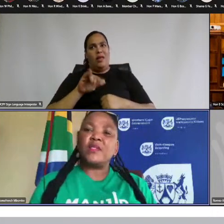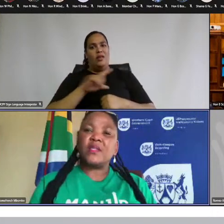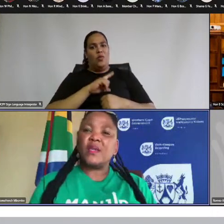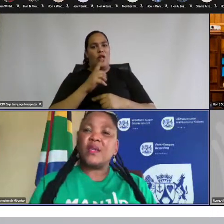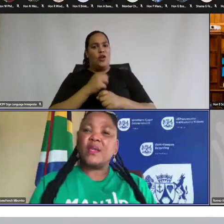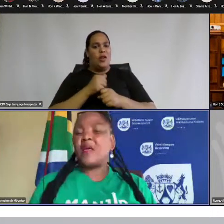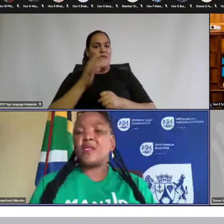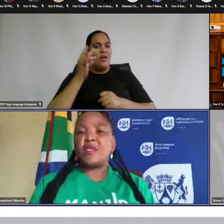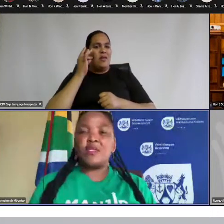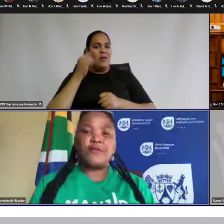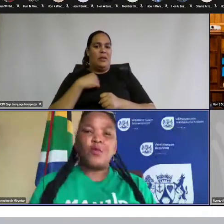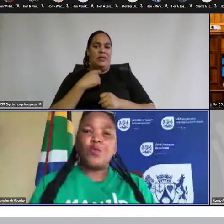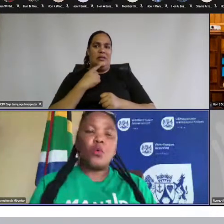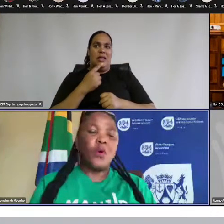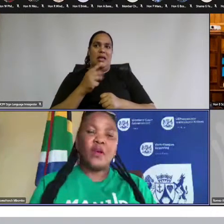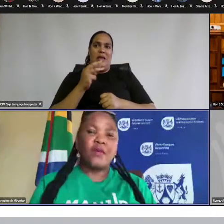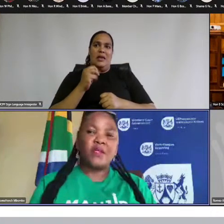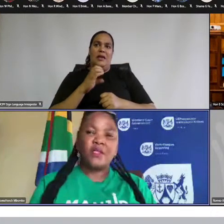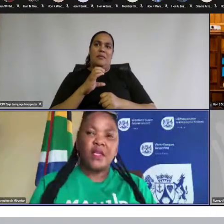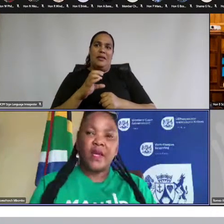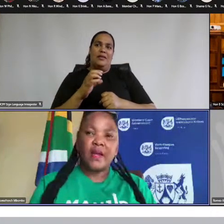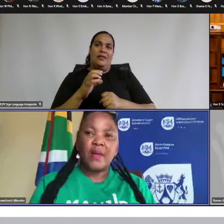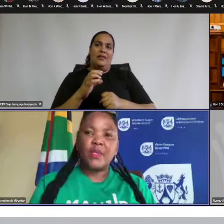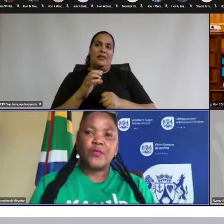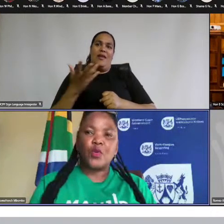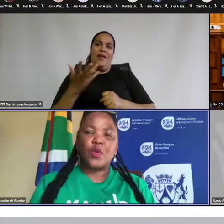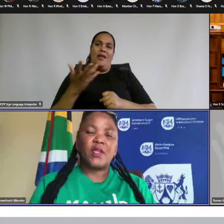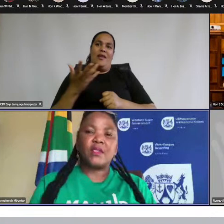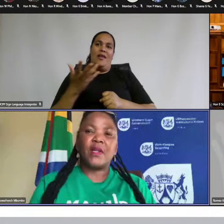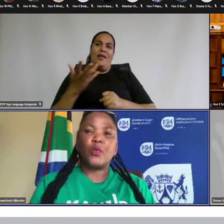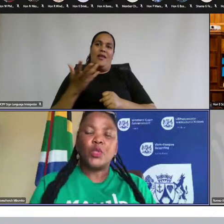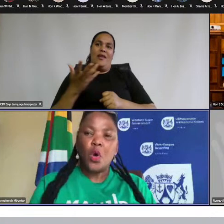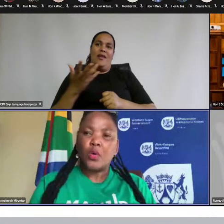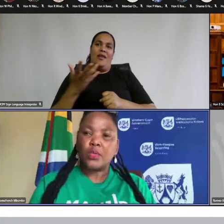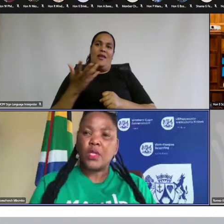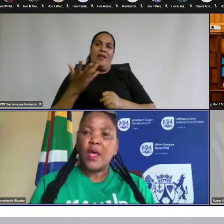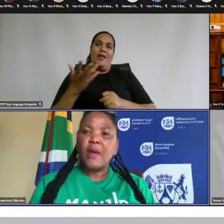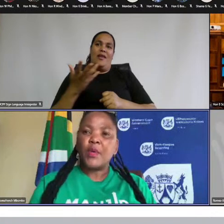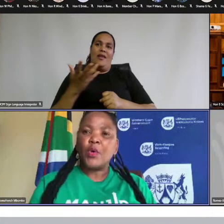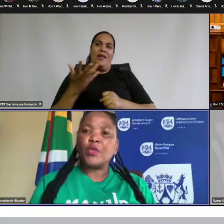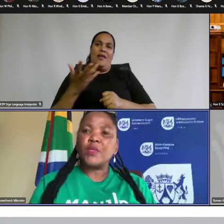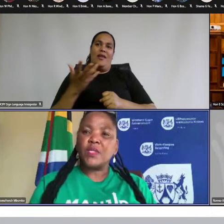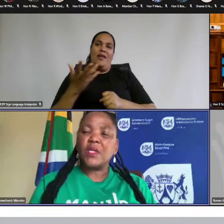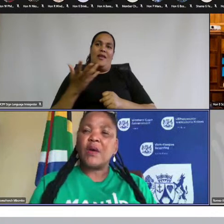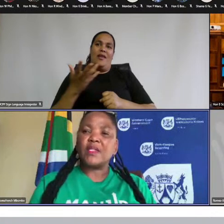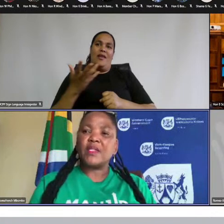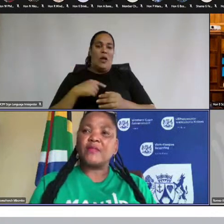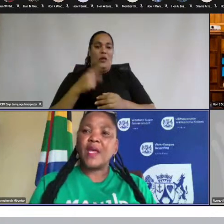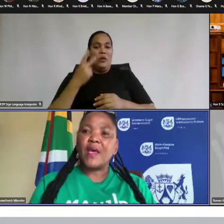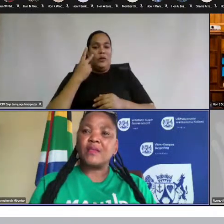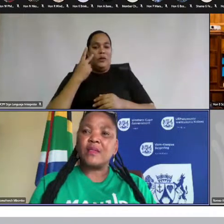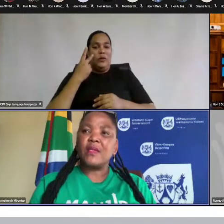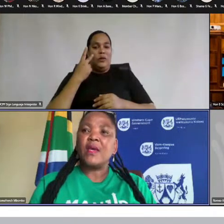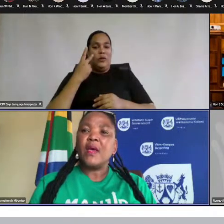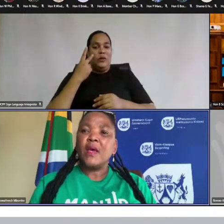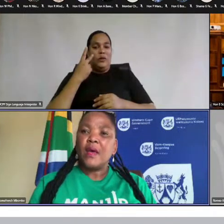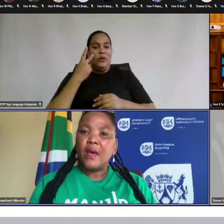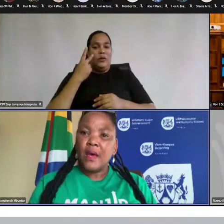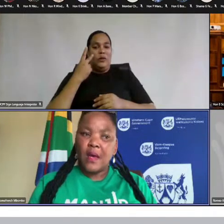hear me and say that MEC for whoever is here coming for lessons learned. We don't, because we see ourselves